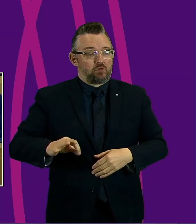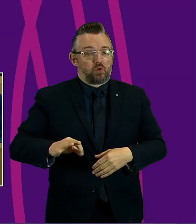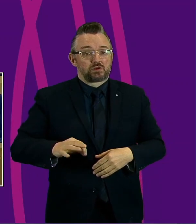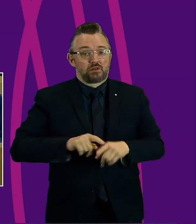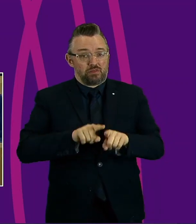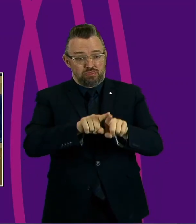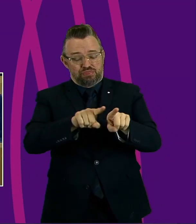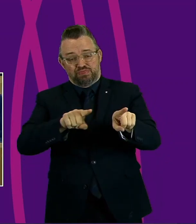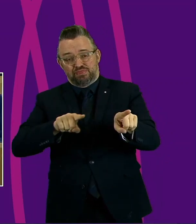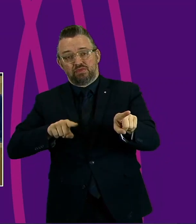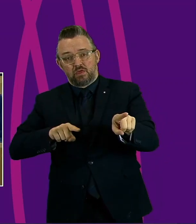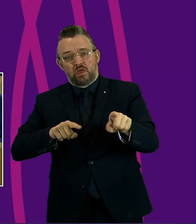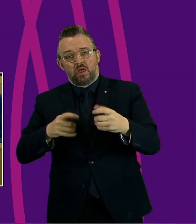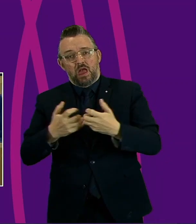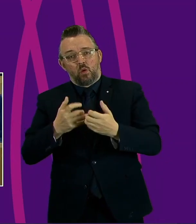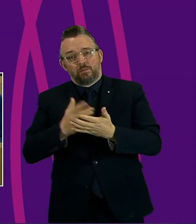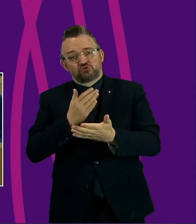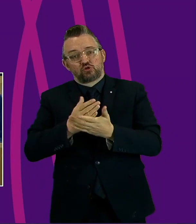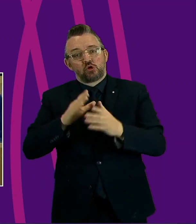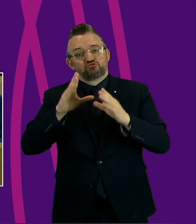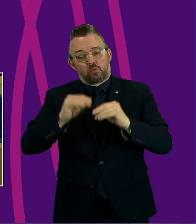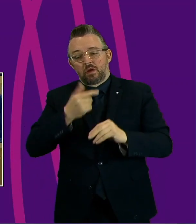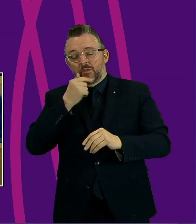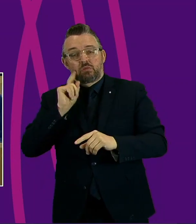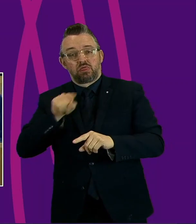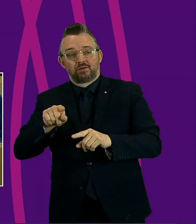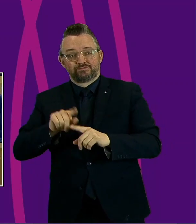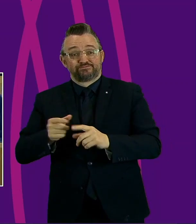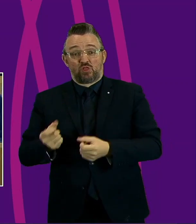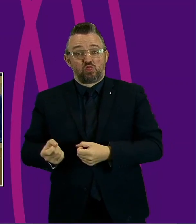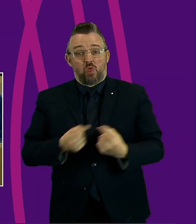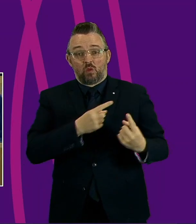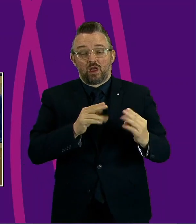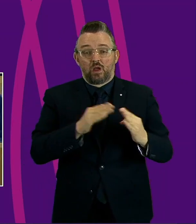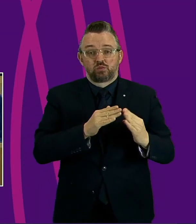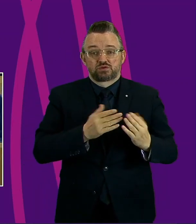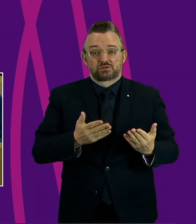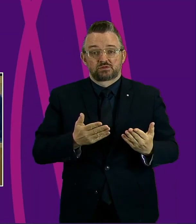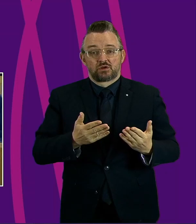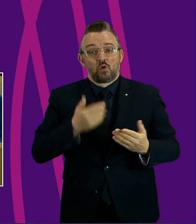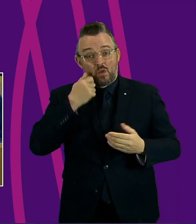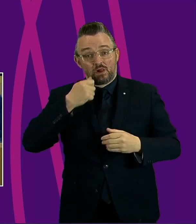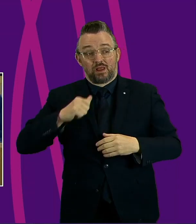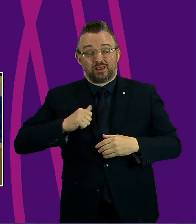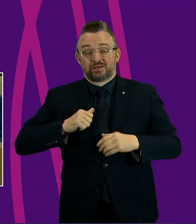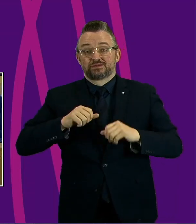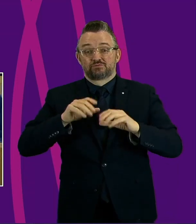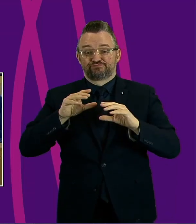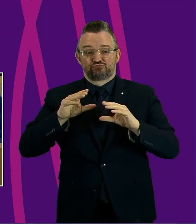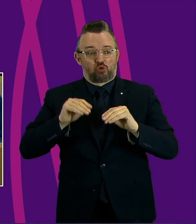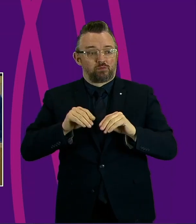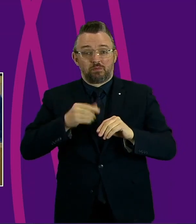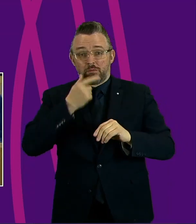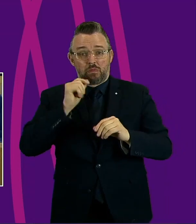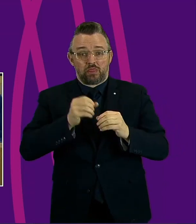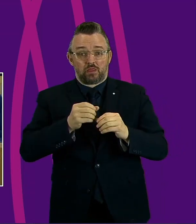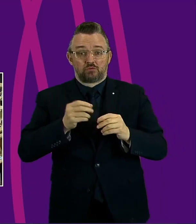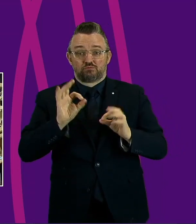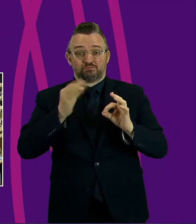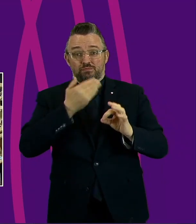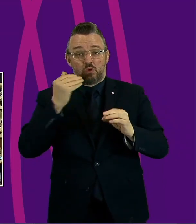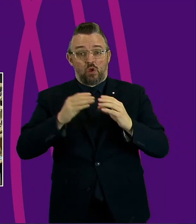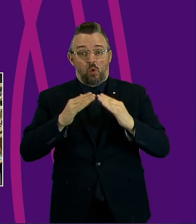used to evict people, and prevent this predicted new wave of homelessness after the temporary measures end?